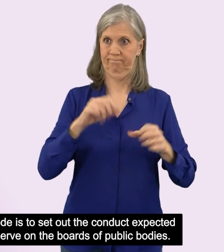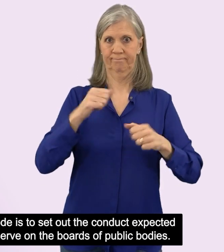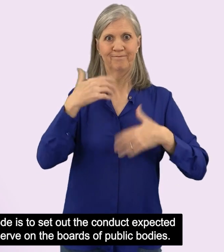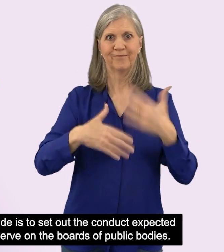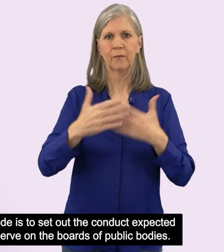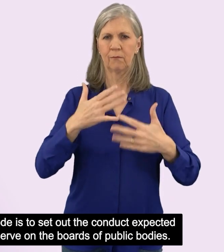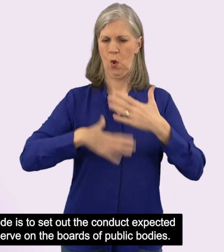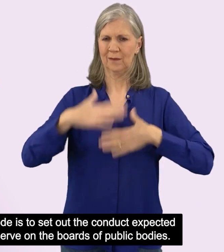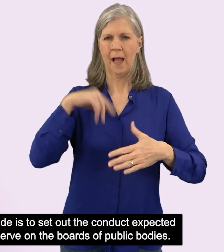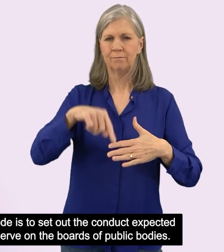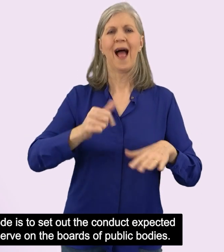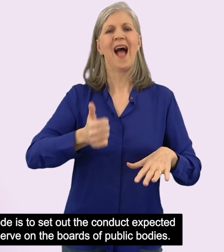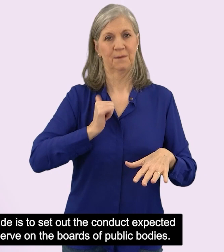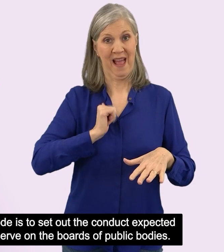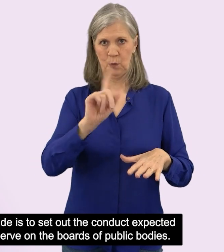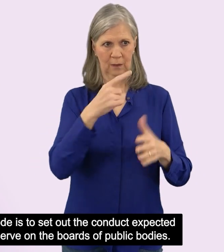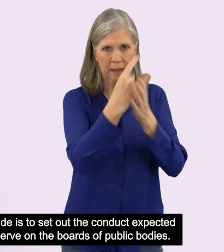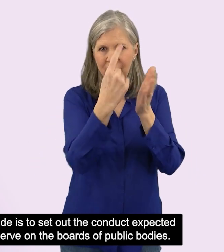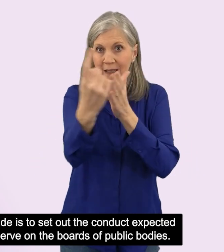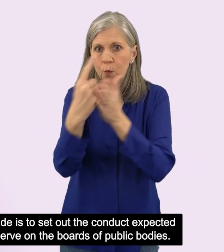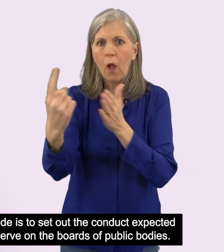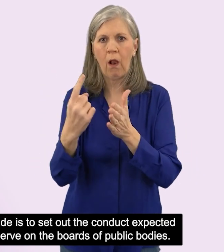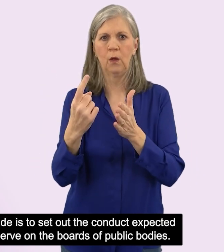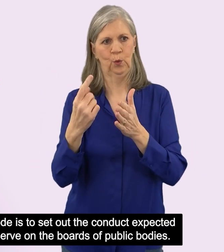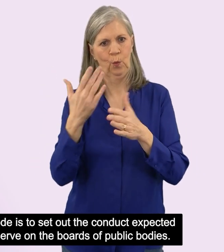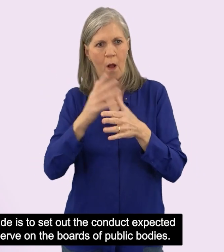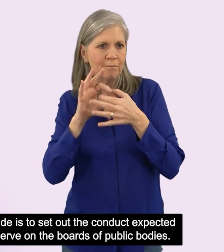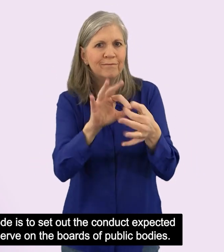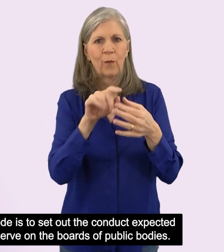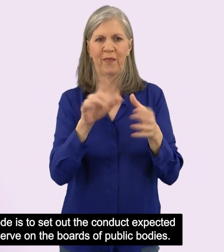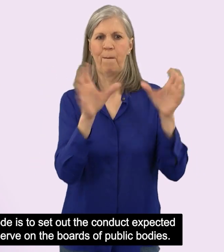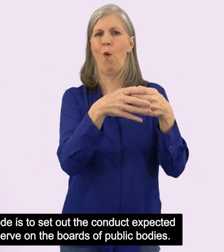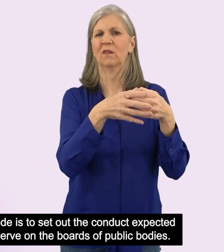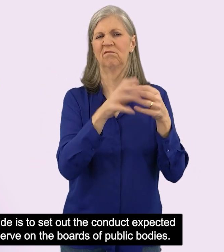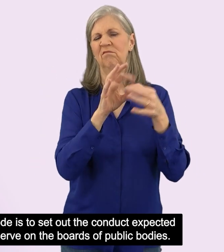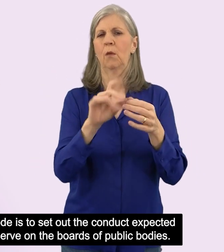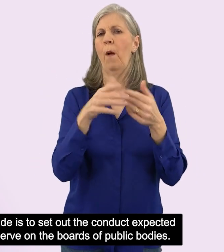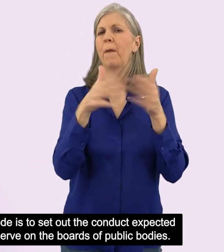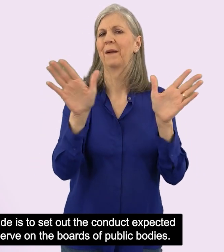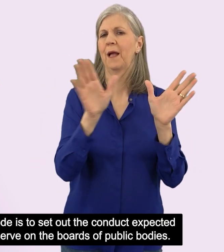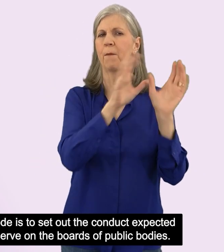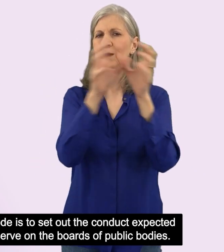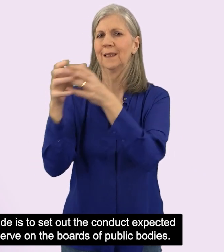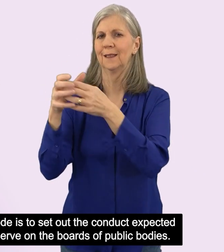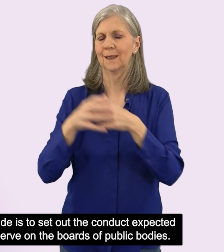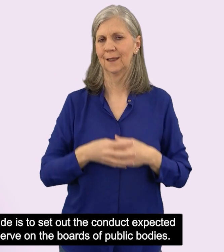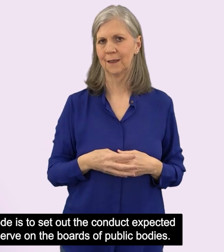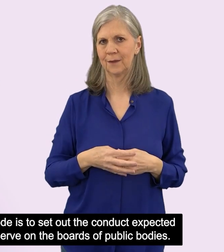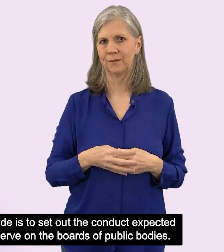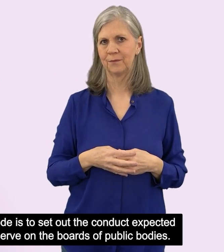1.2. The purpose of the code is to set out the conduct expected of those individuals who serve on the boards of public